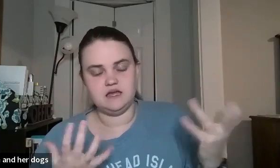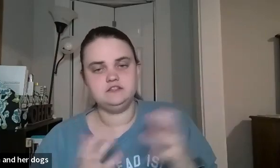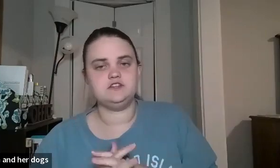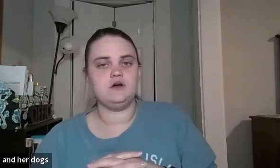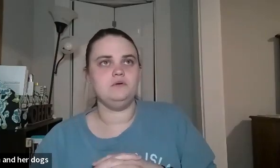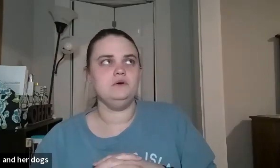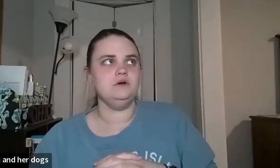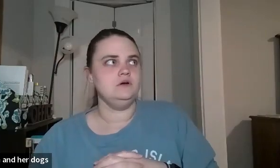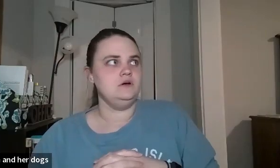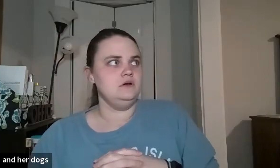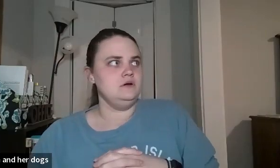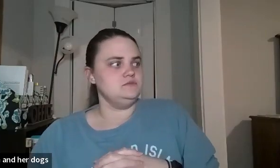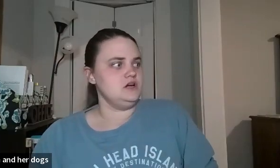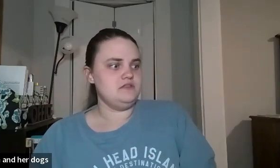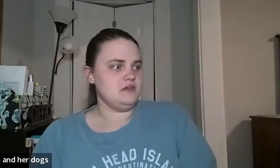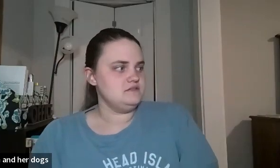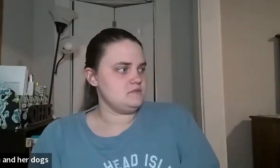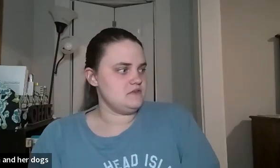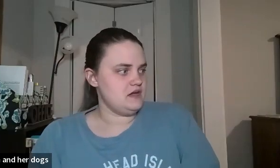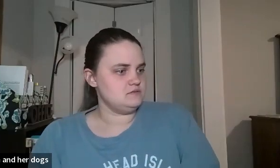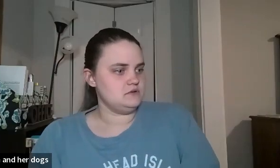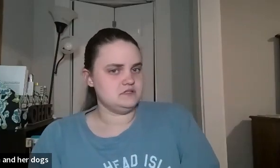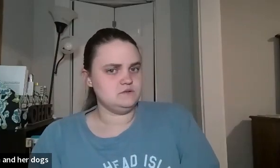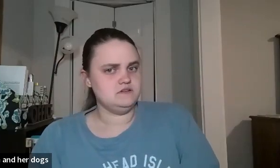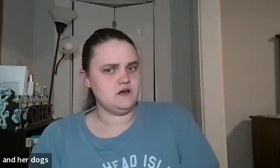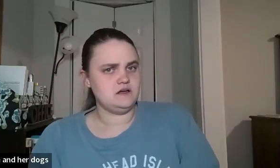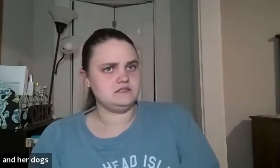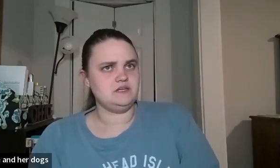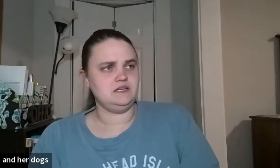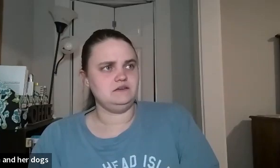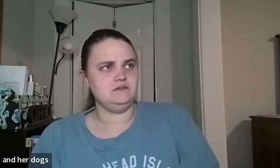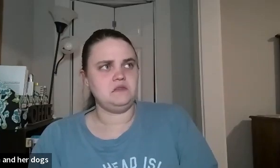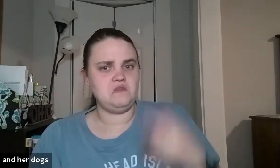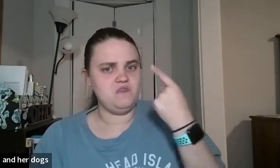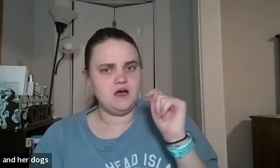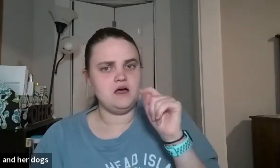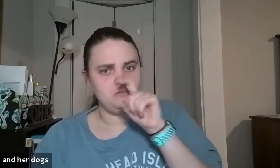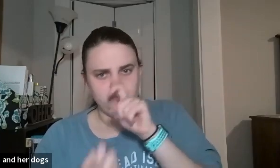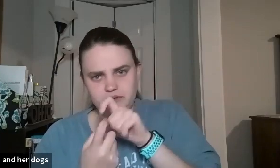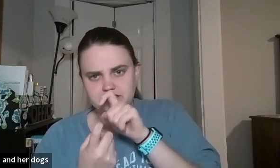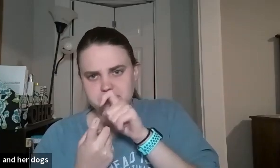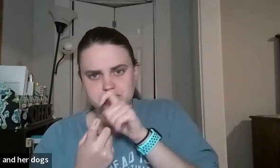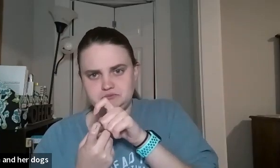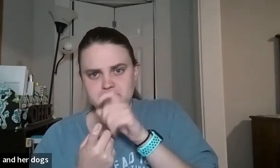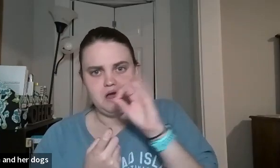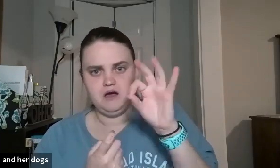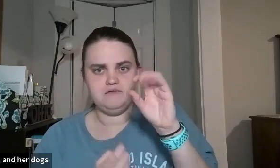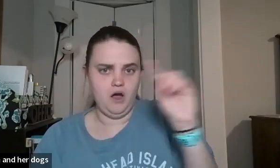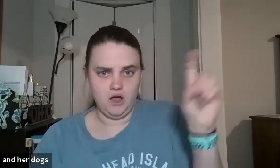instead. So trying to think of something that has a word, because Wizard of Oz, I mean, The Witch of Oz,